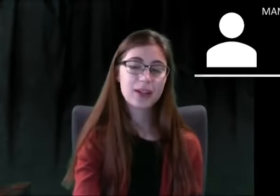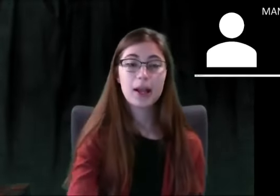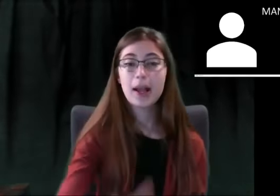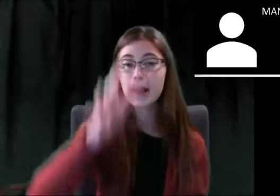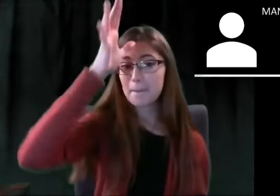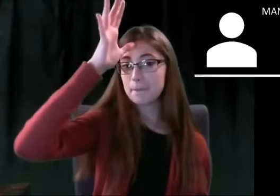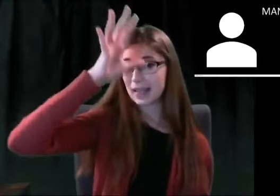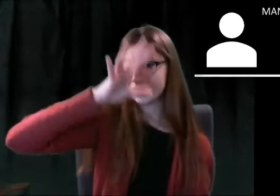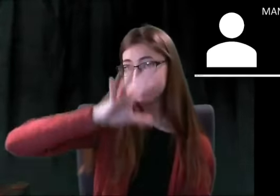man,